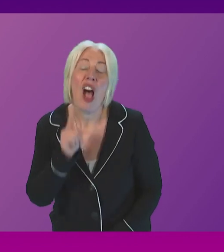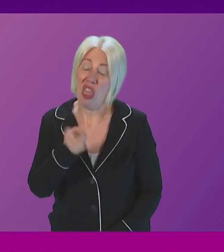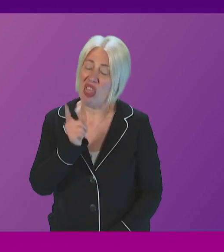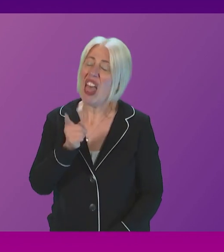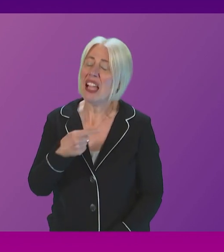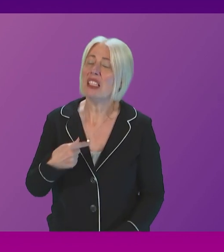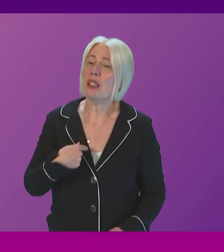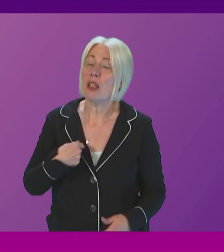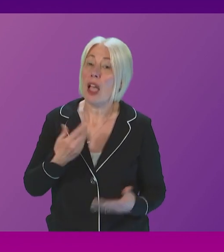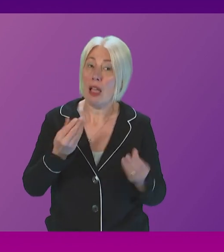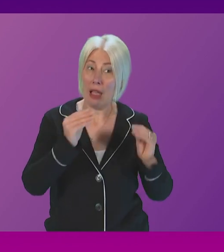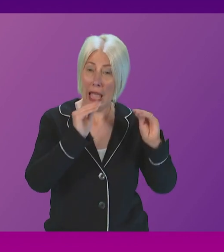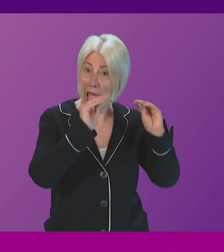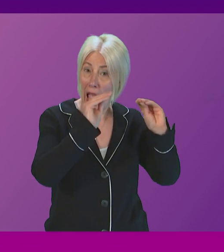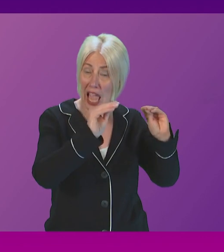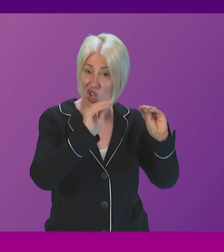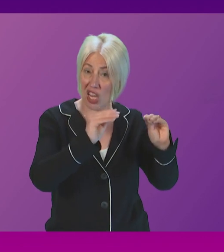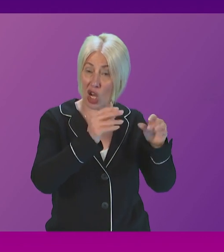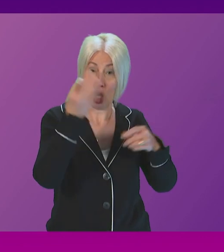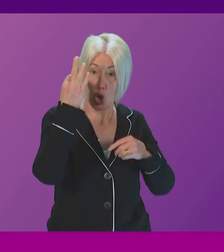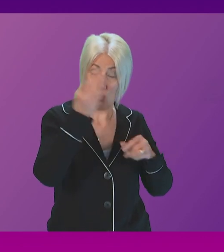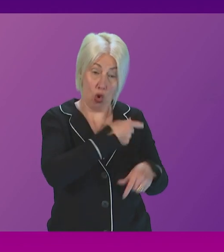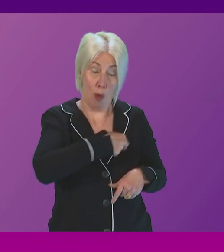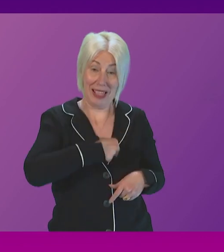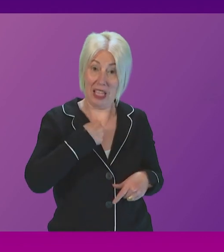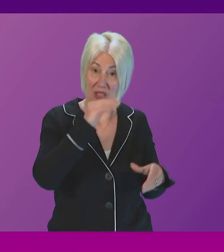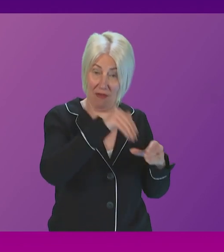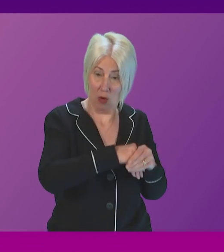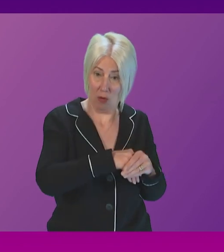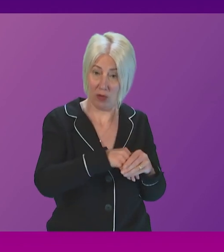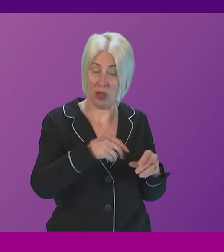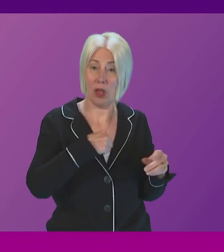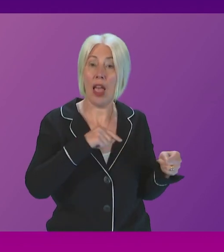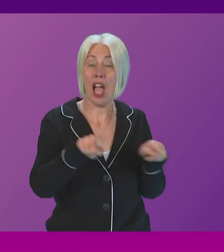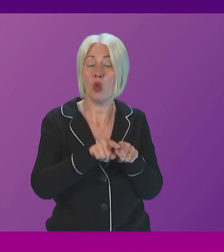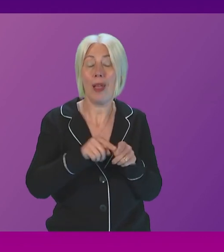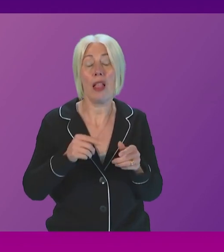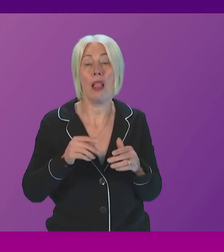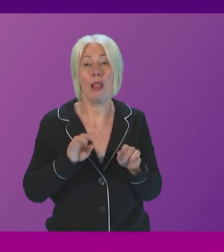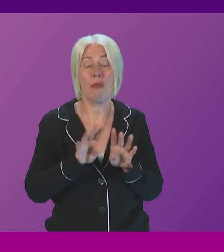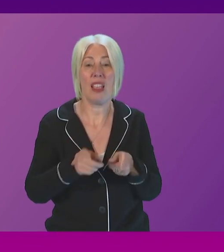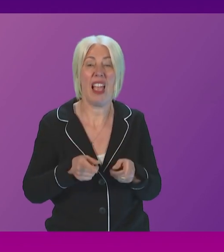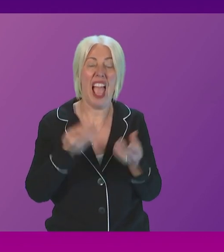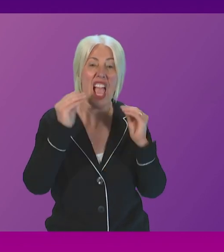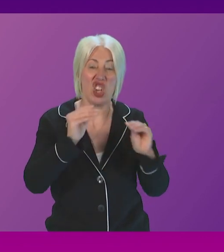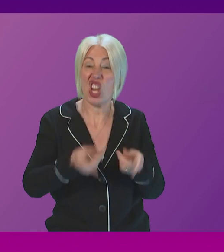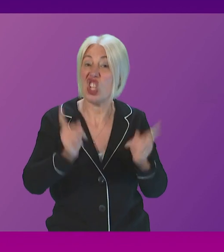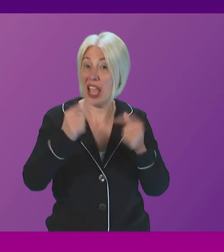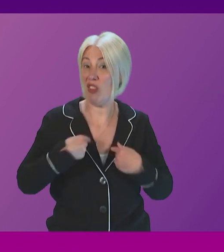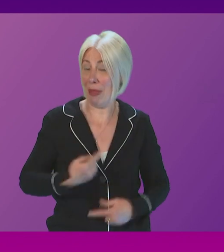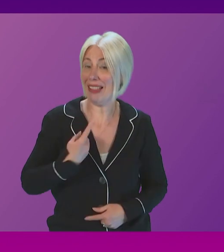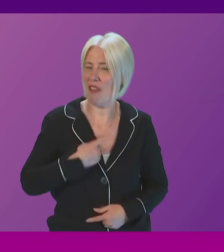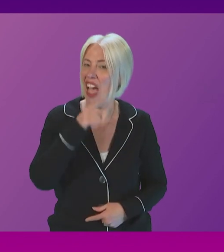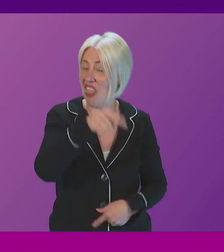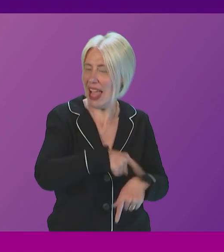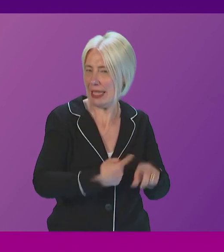I did an education committee when I was in opposition, and also when I was Cabinet Secretary for Education. And there was a real need then